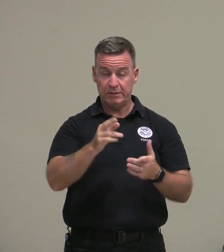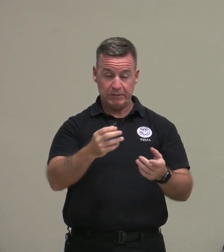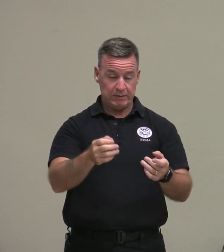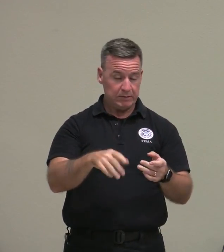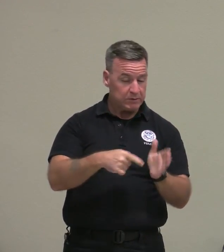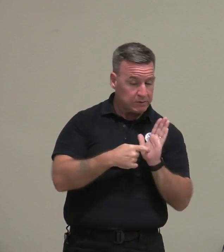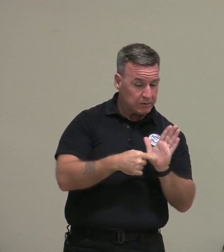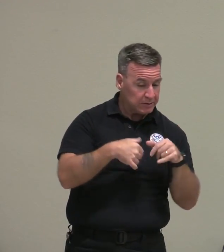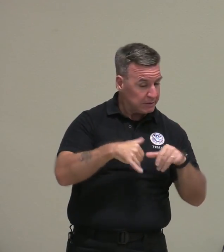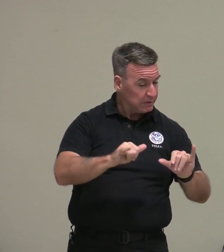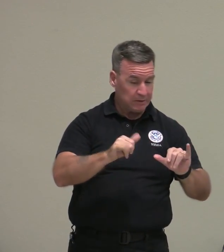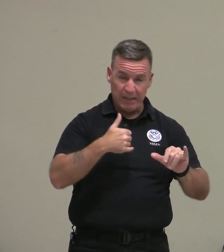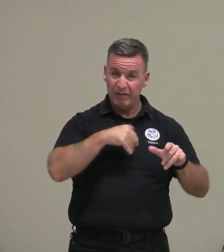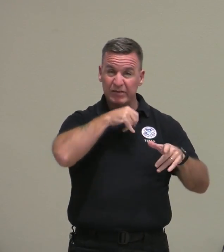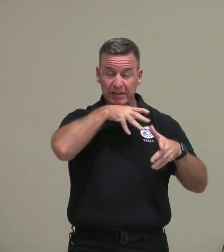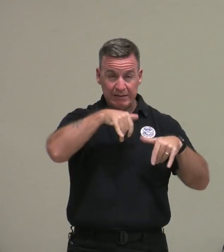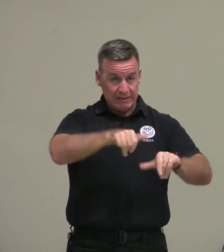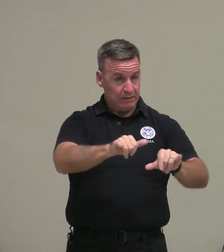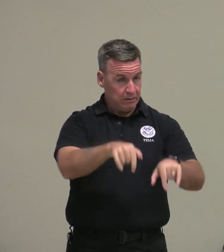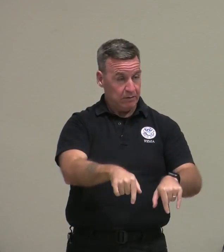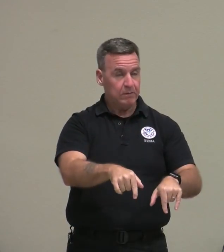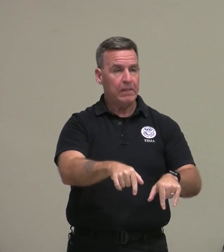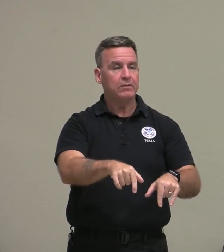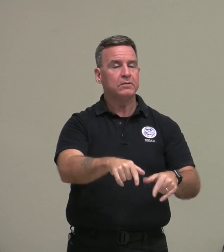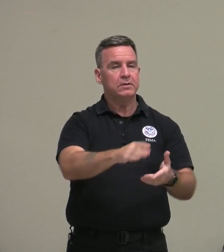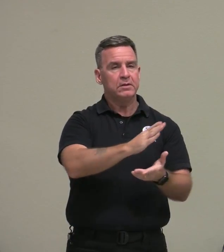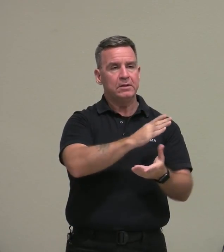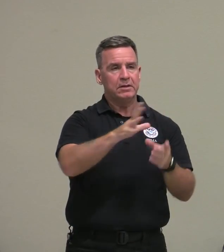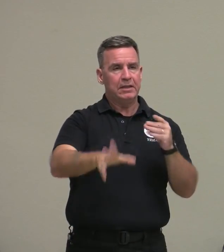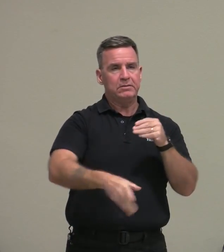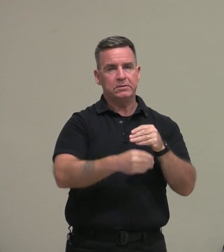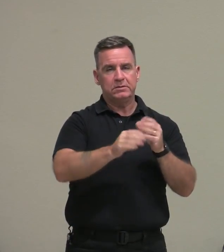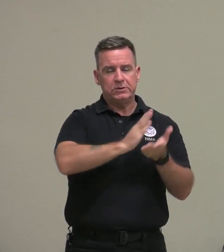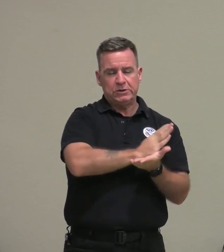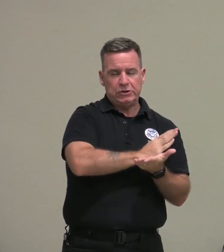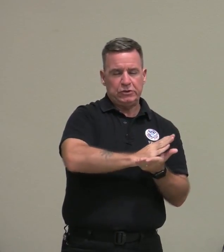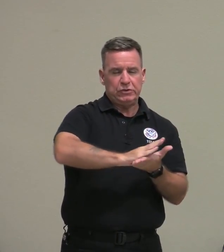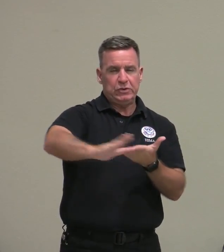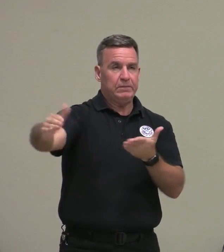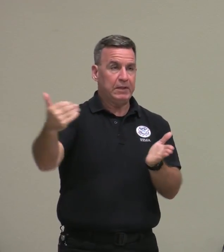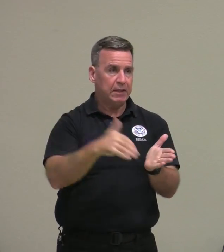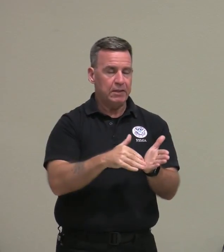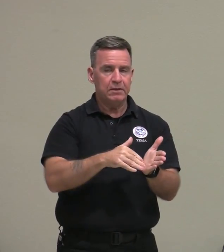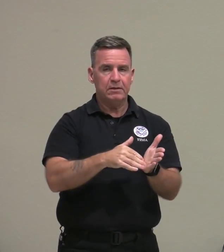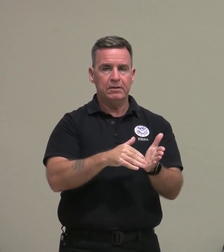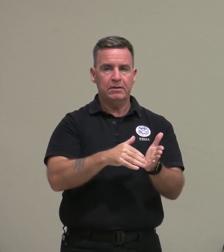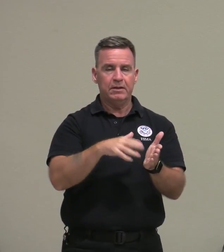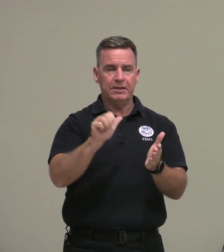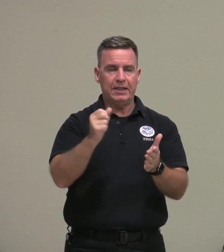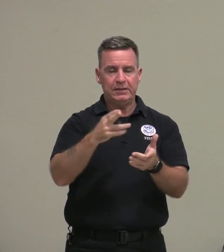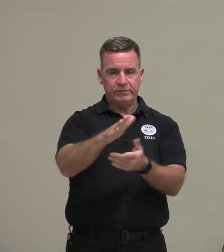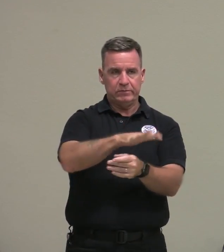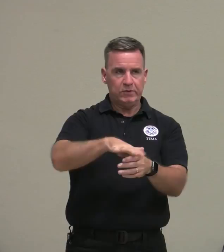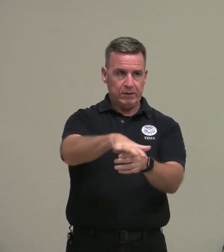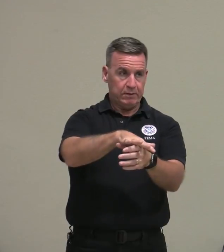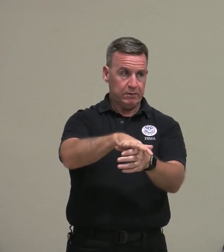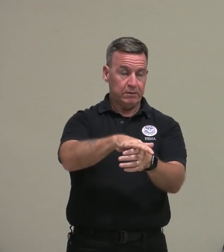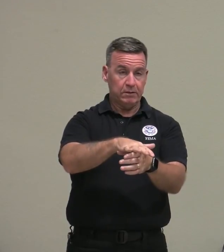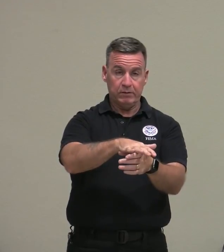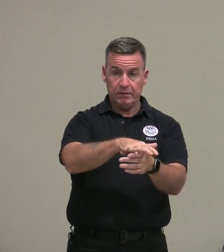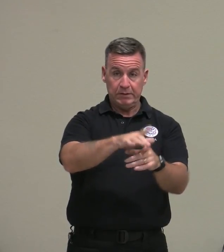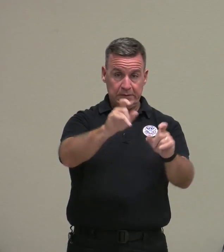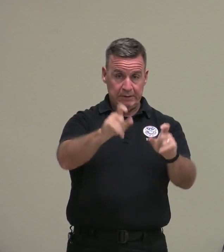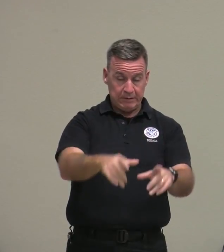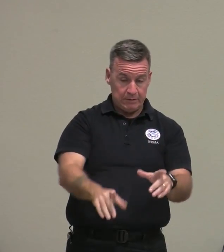come back and show we have not removed all the contaminants, we will do an additional scrape, again, of that ash footprint. If